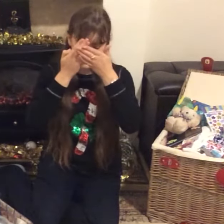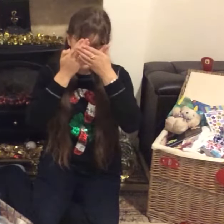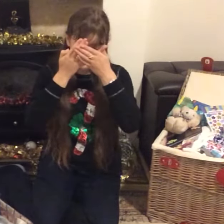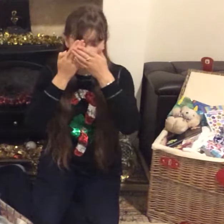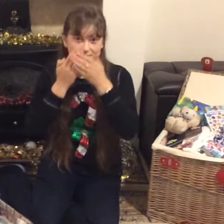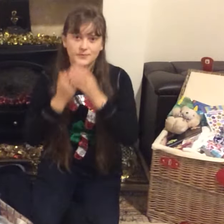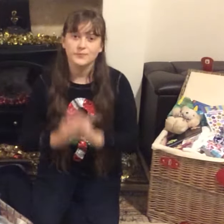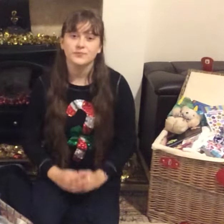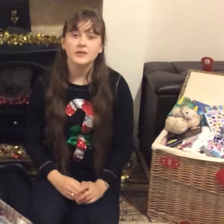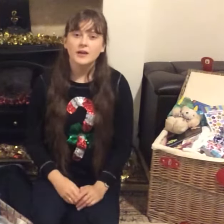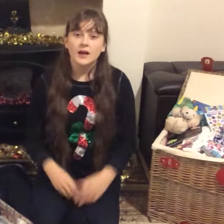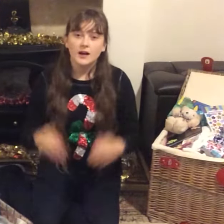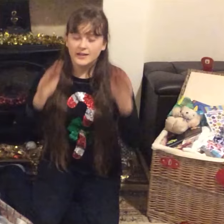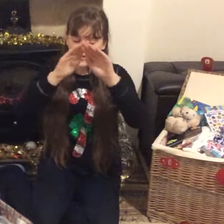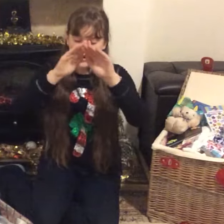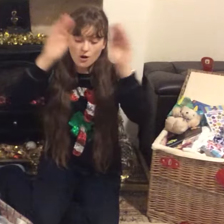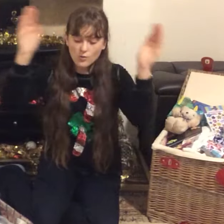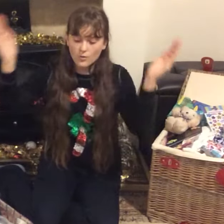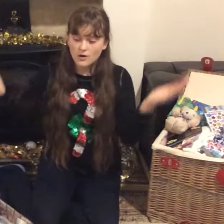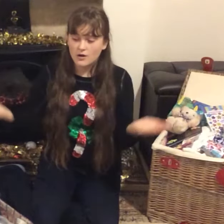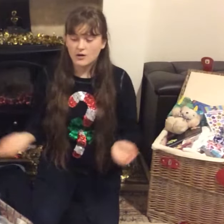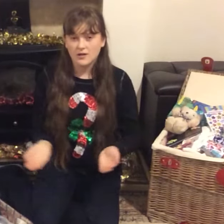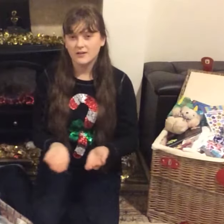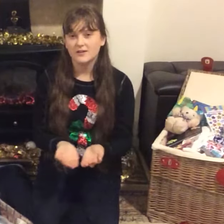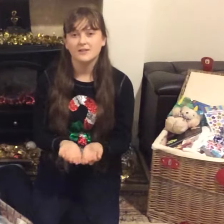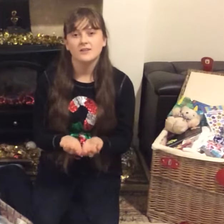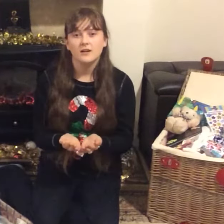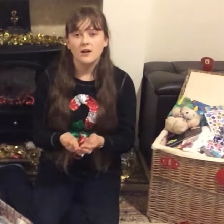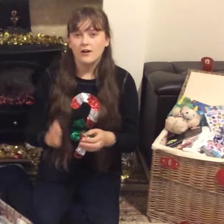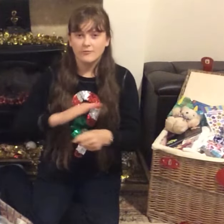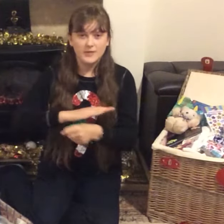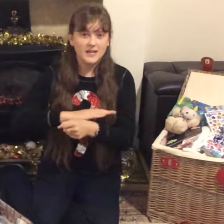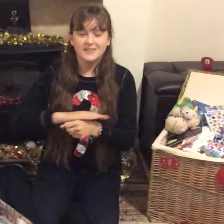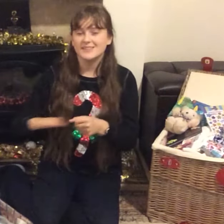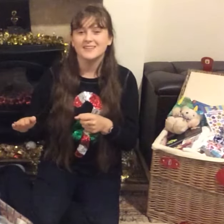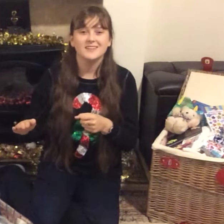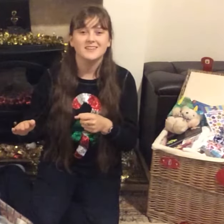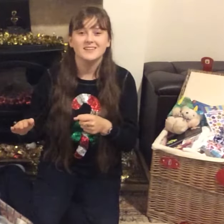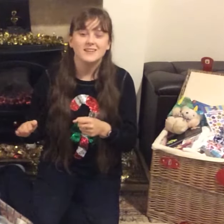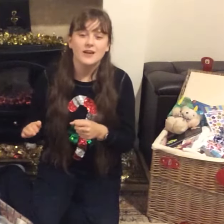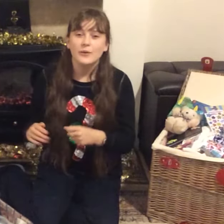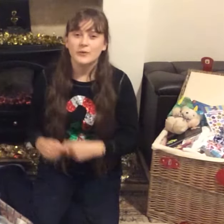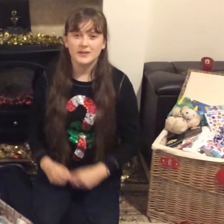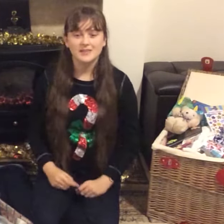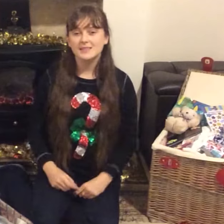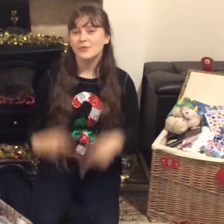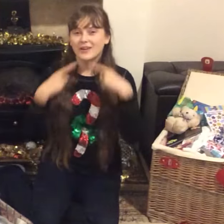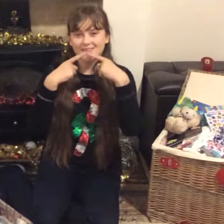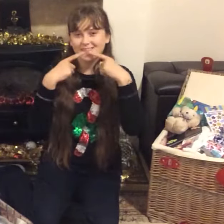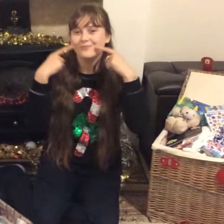And in our world of plenty, we can spread a